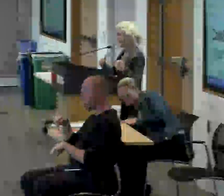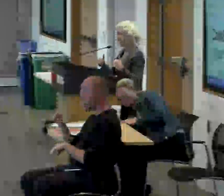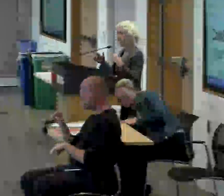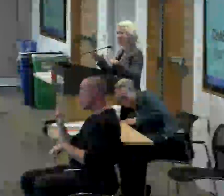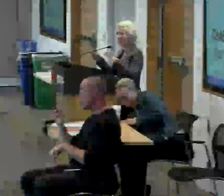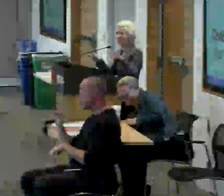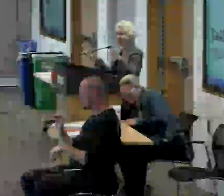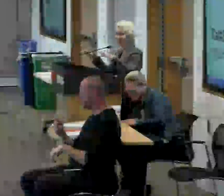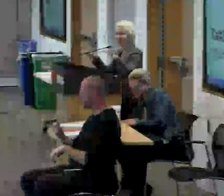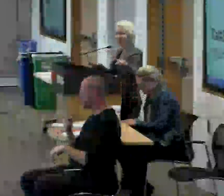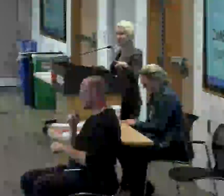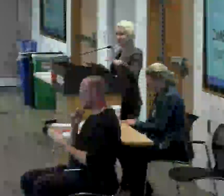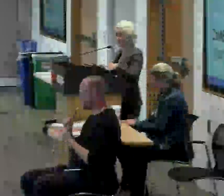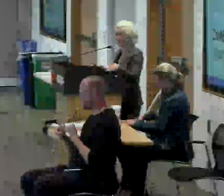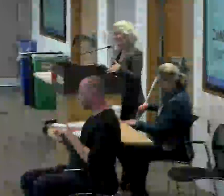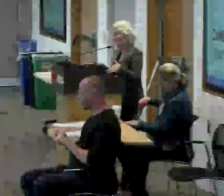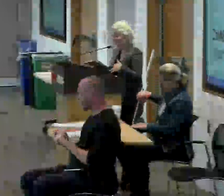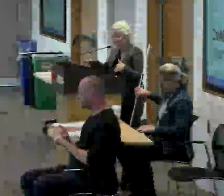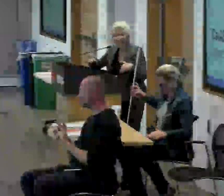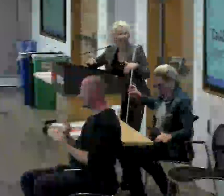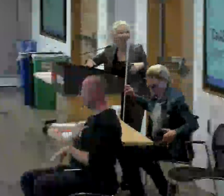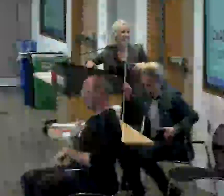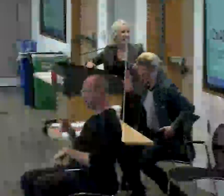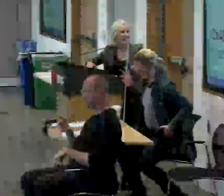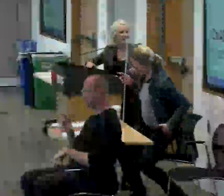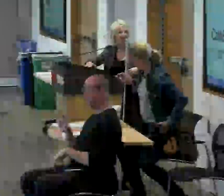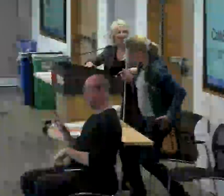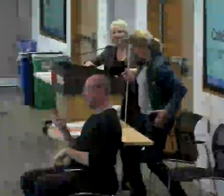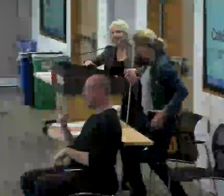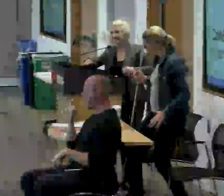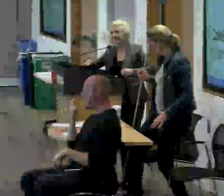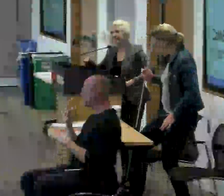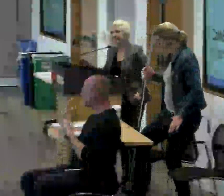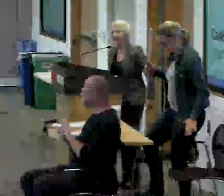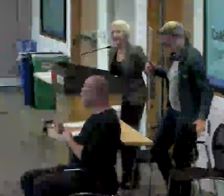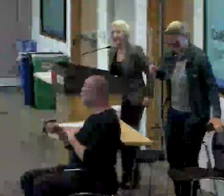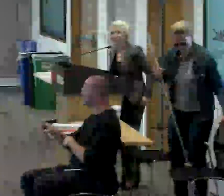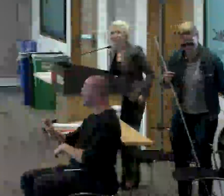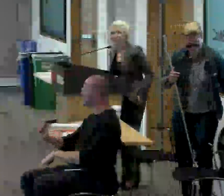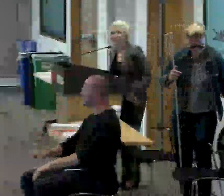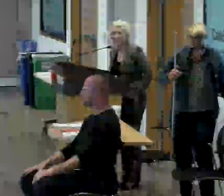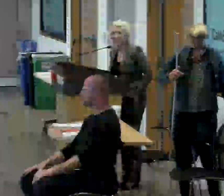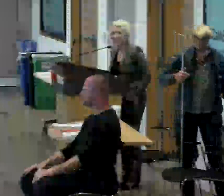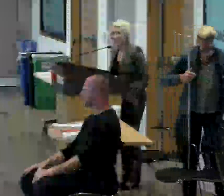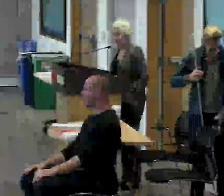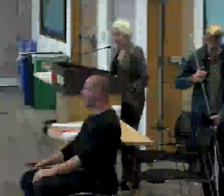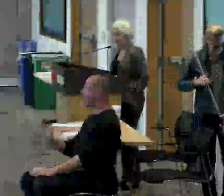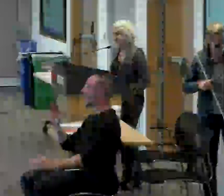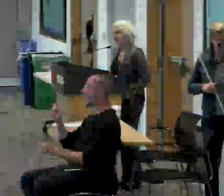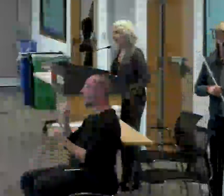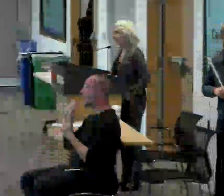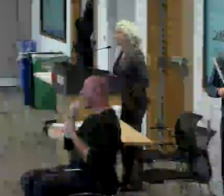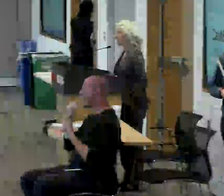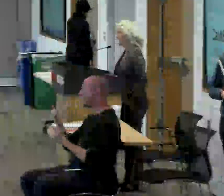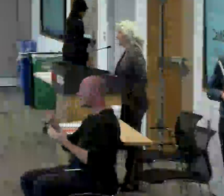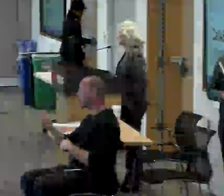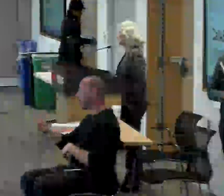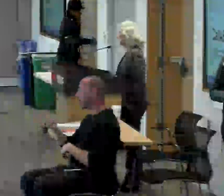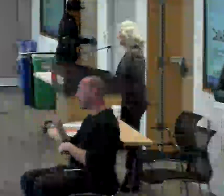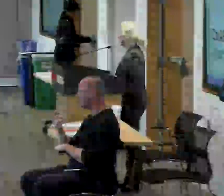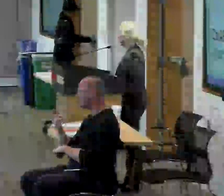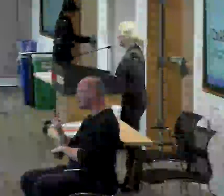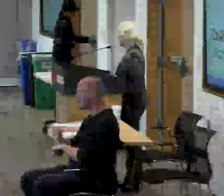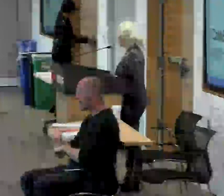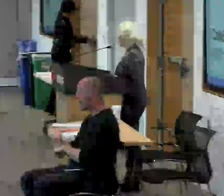but I think I can see most of you. So yes, thank you very much for having me. As Spike kind